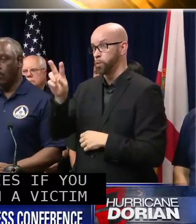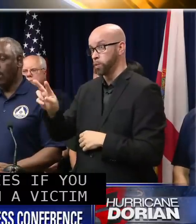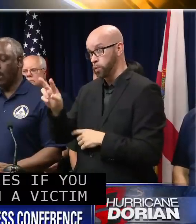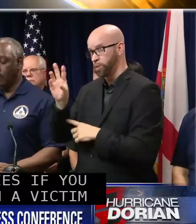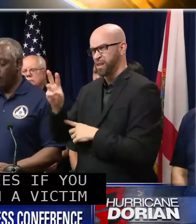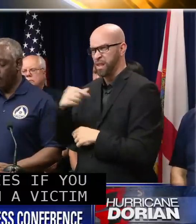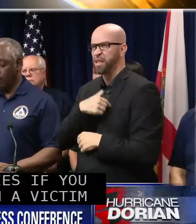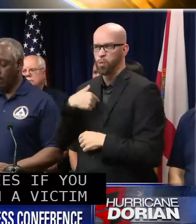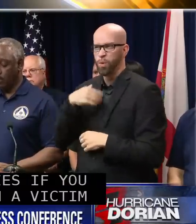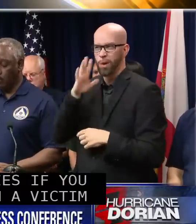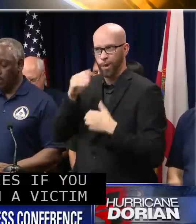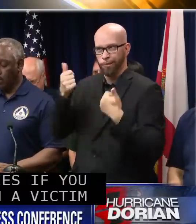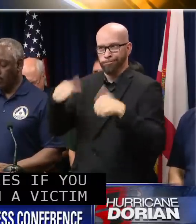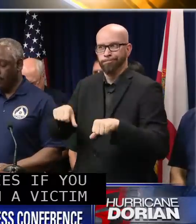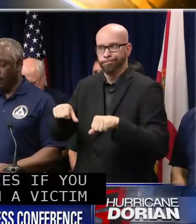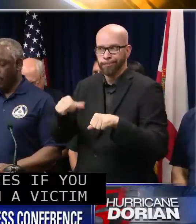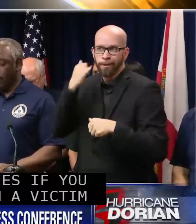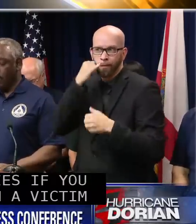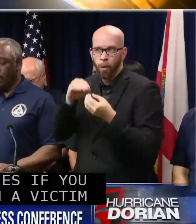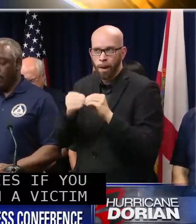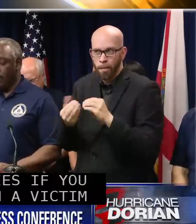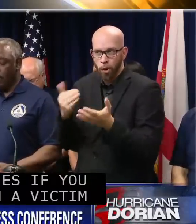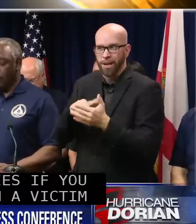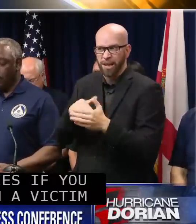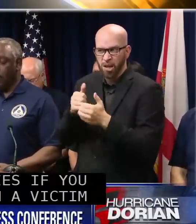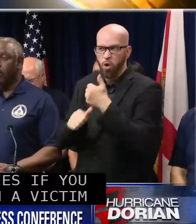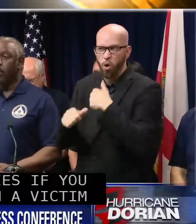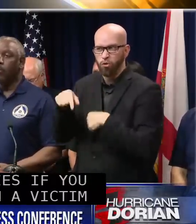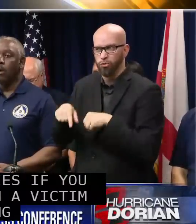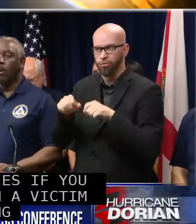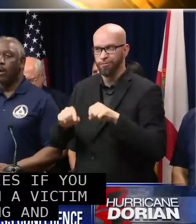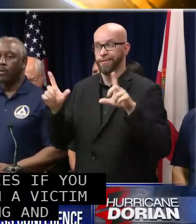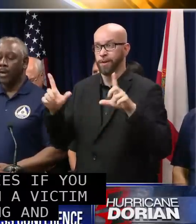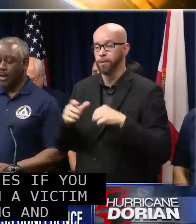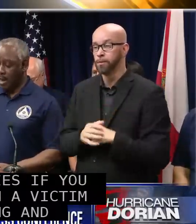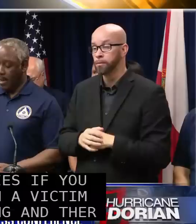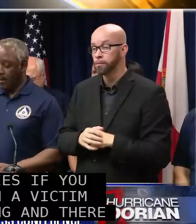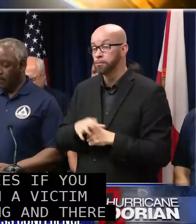1-866-966-7226, and we'll have that posted as well. More than